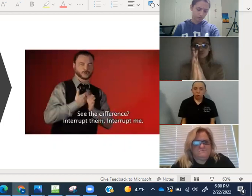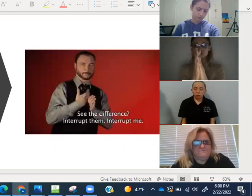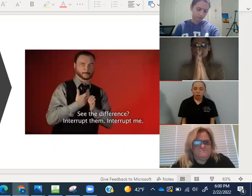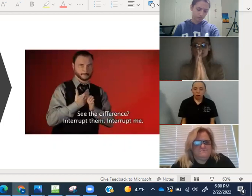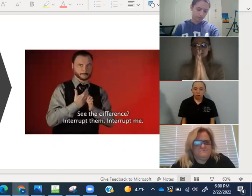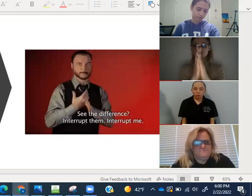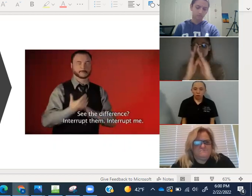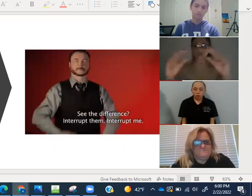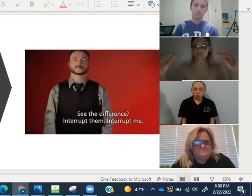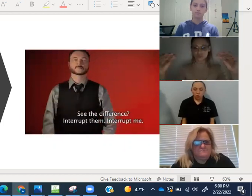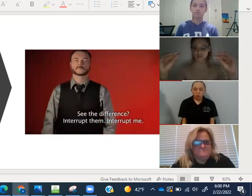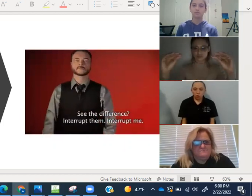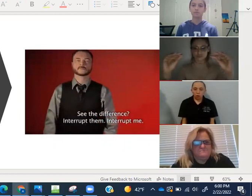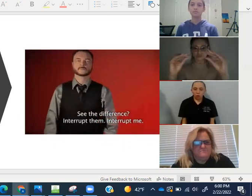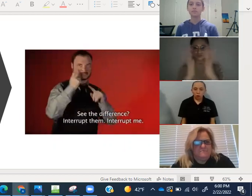So your hands